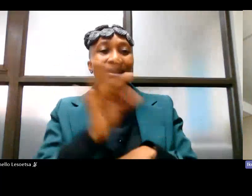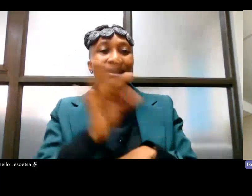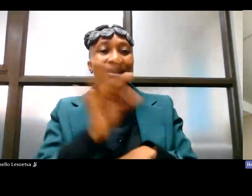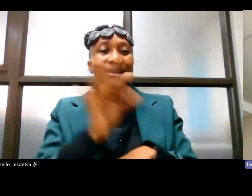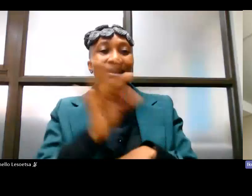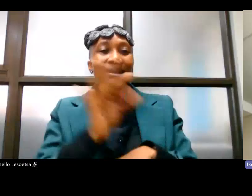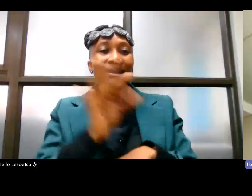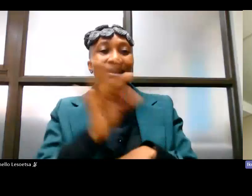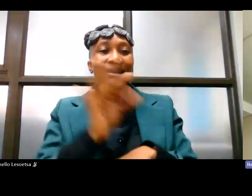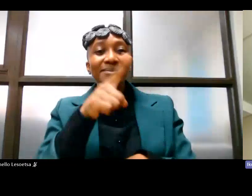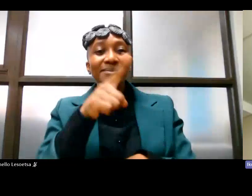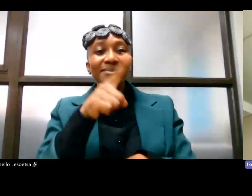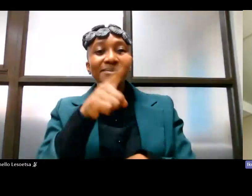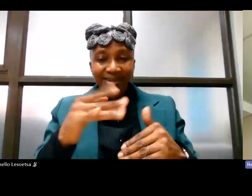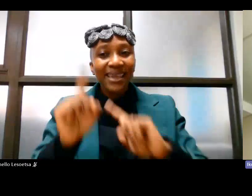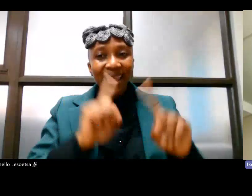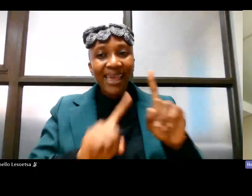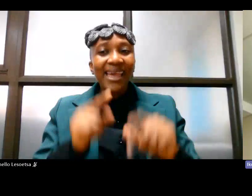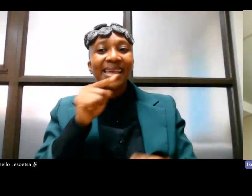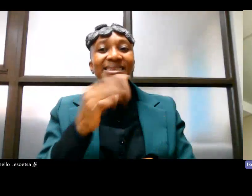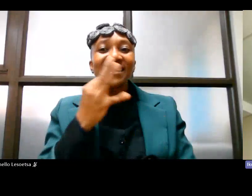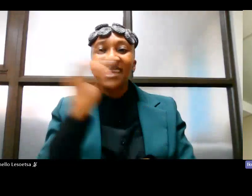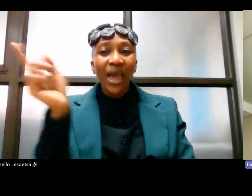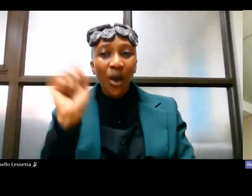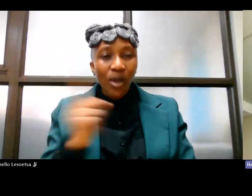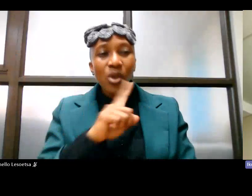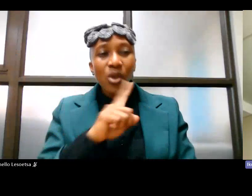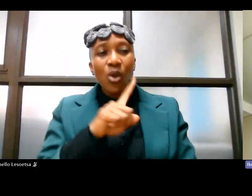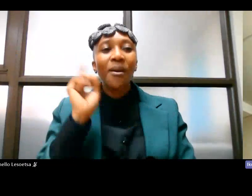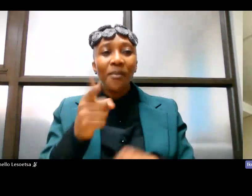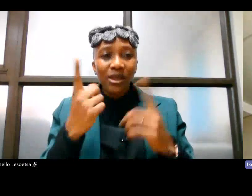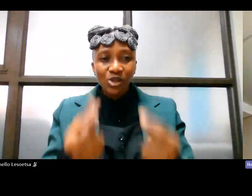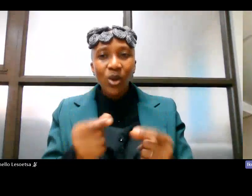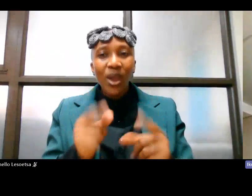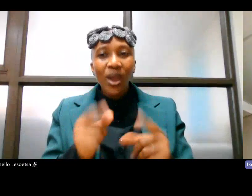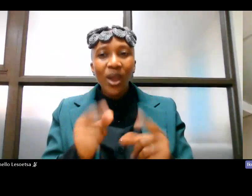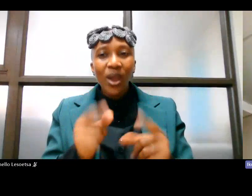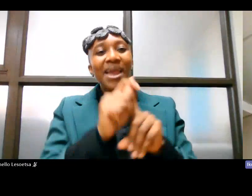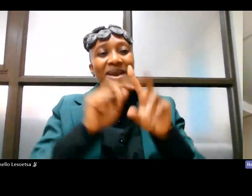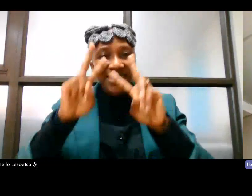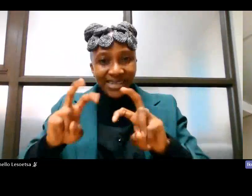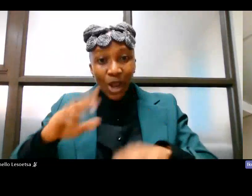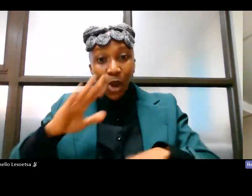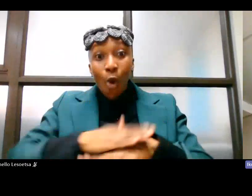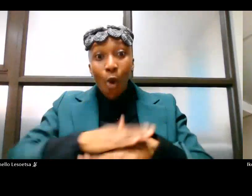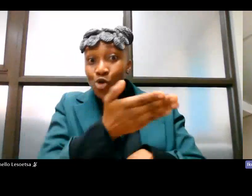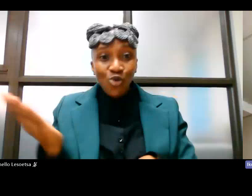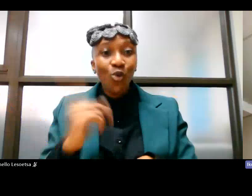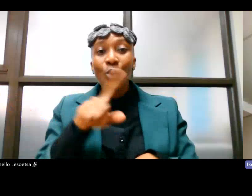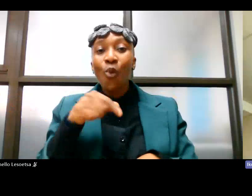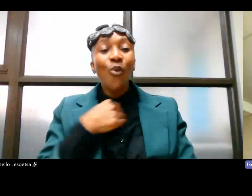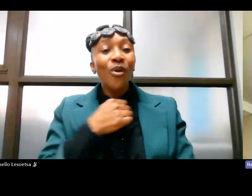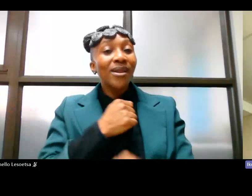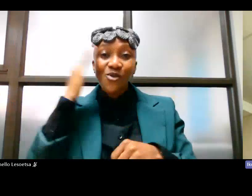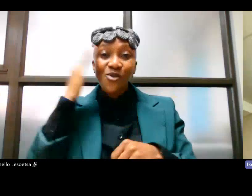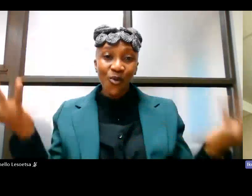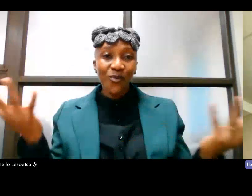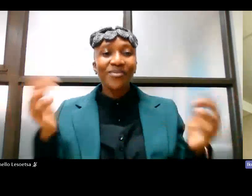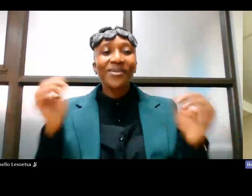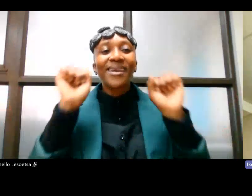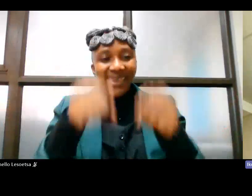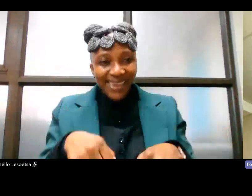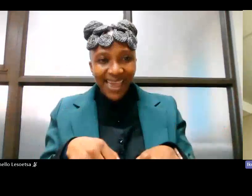She said we should do a temperature check on you guys. We never know. Yeah. Hey, Alice. Alice, are